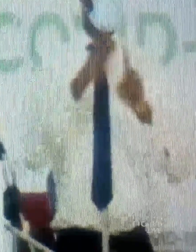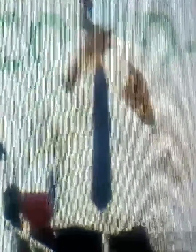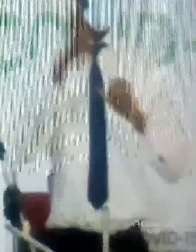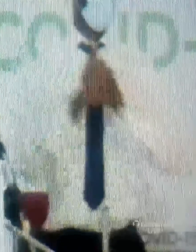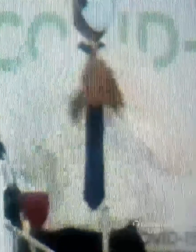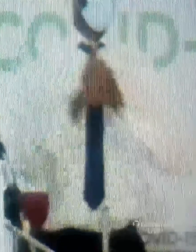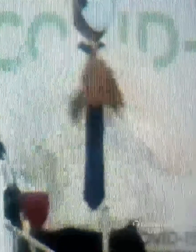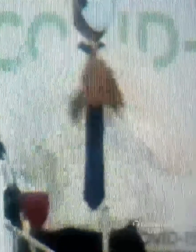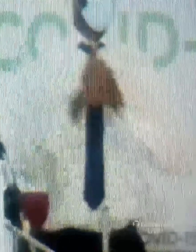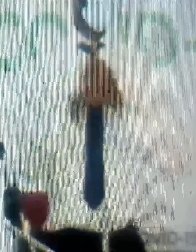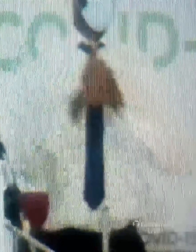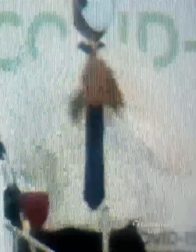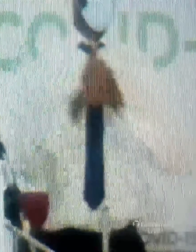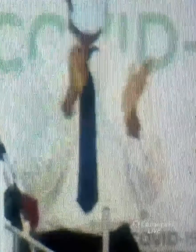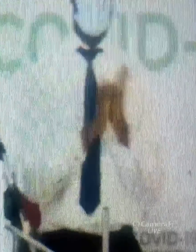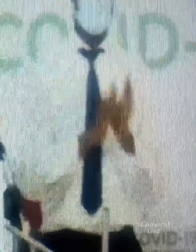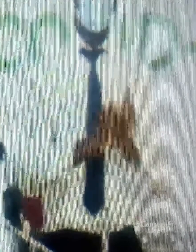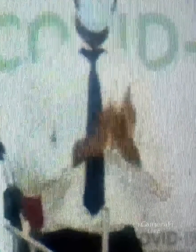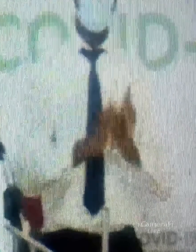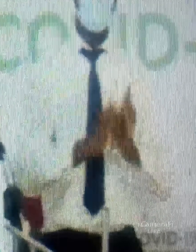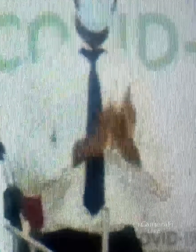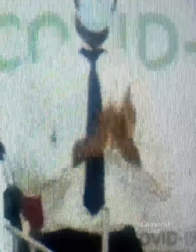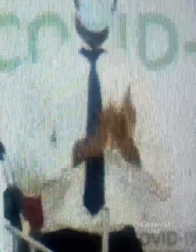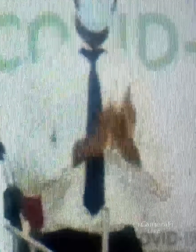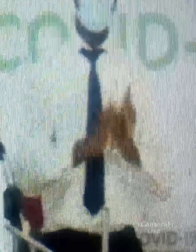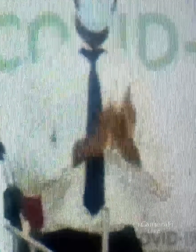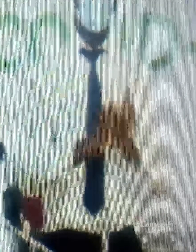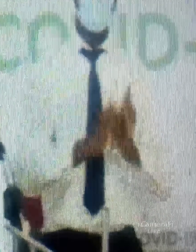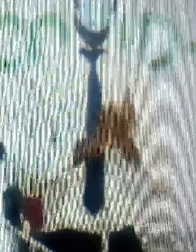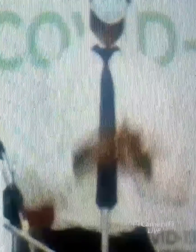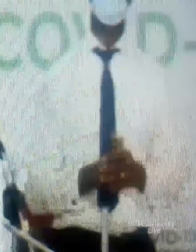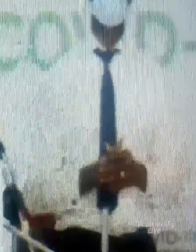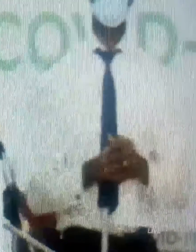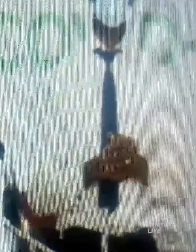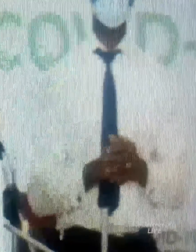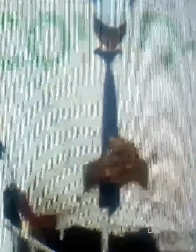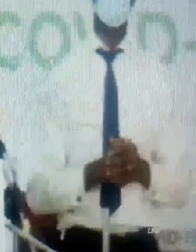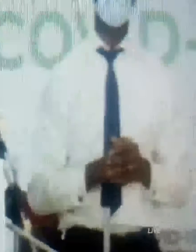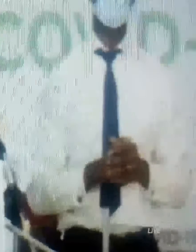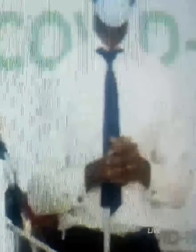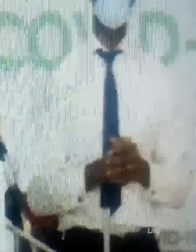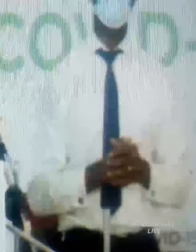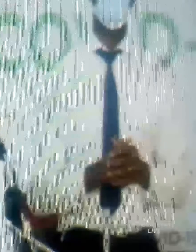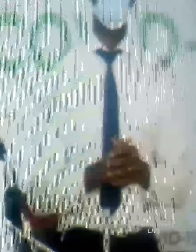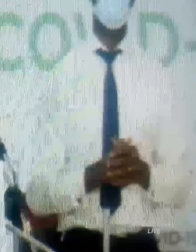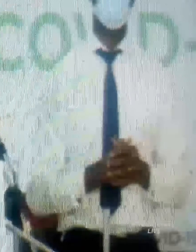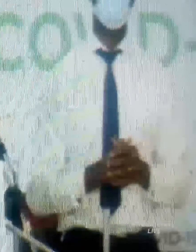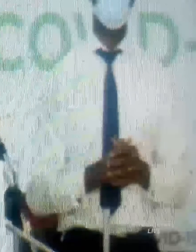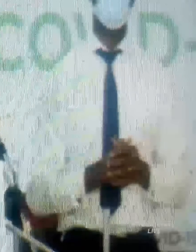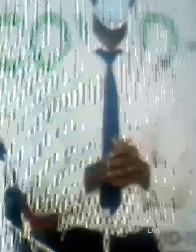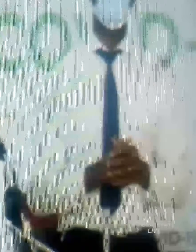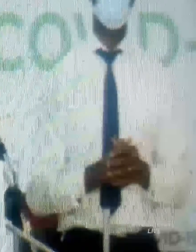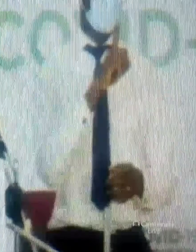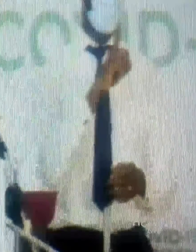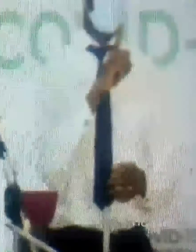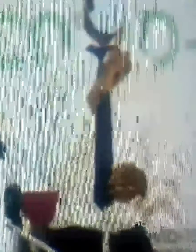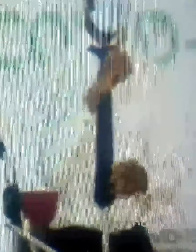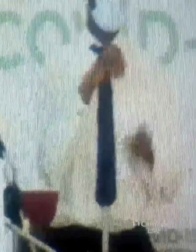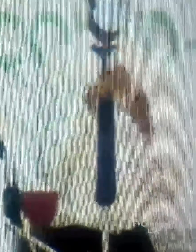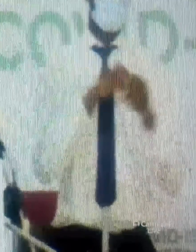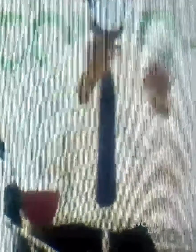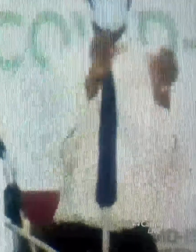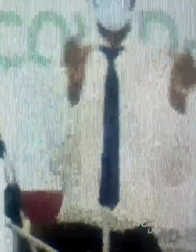that is something positive. Of course, in the area